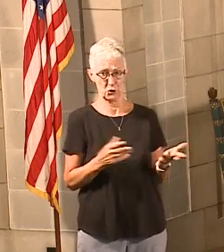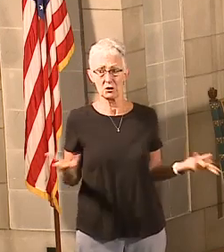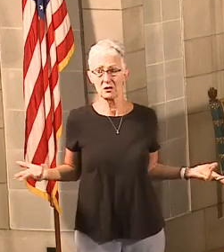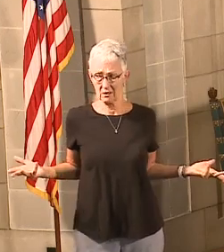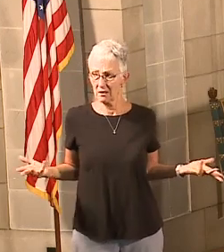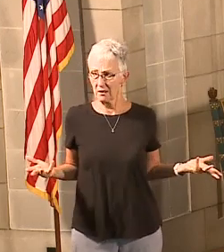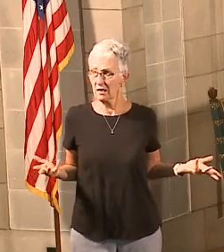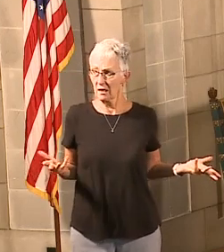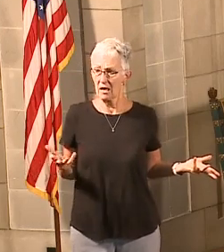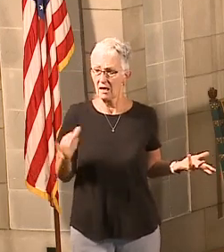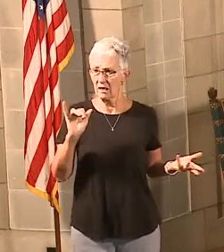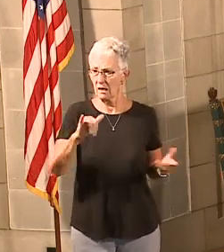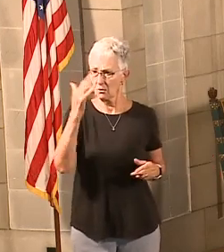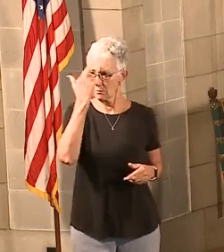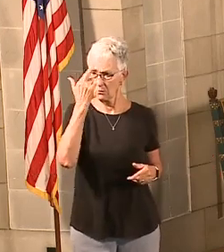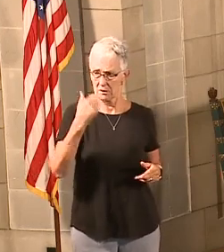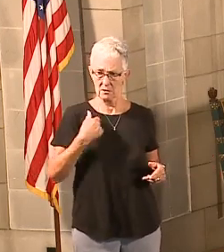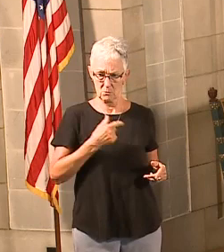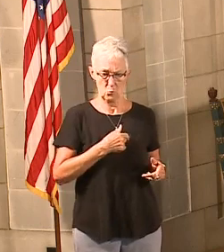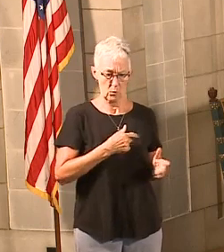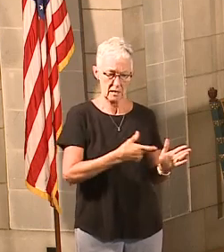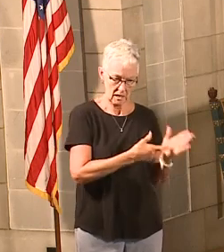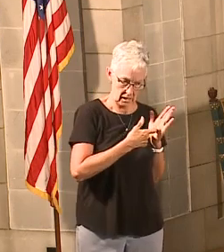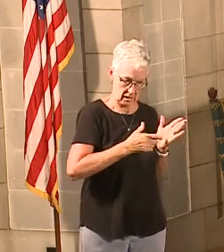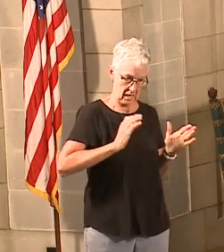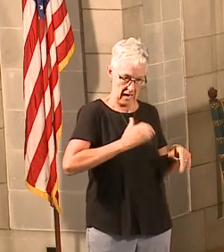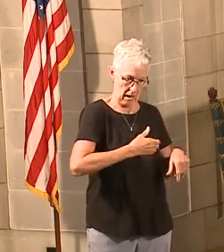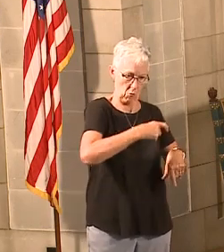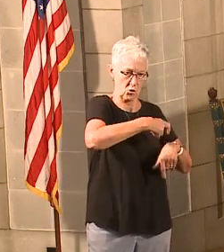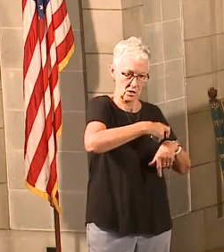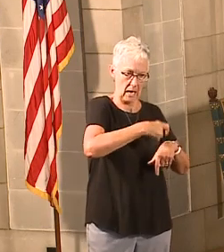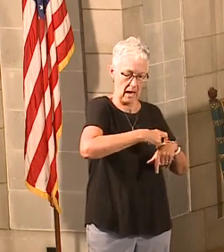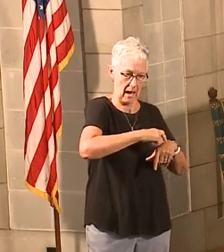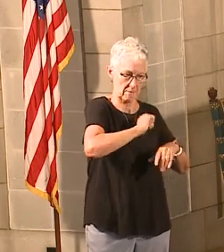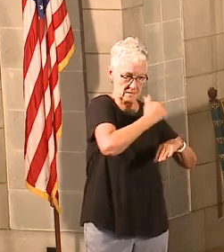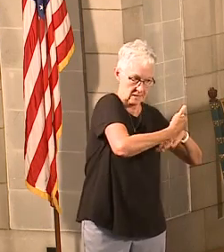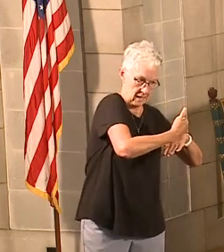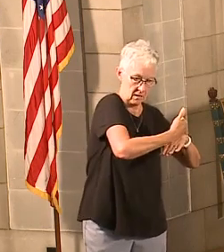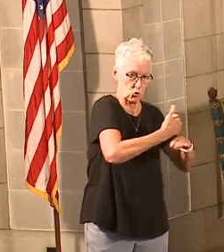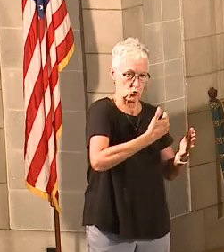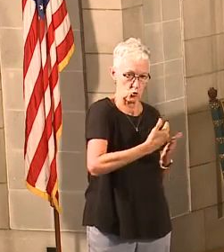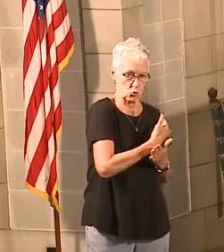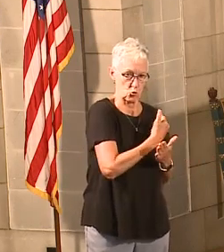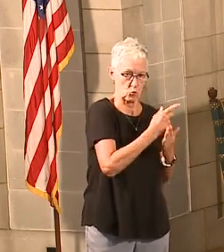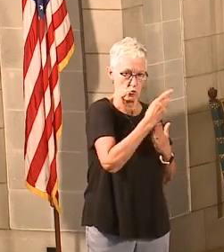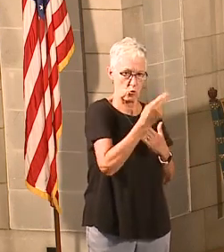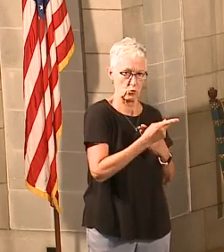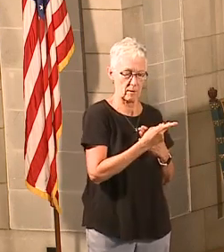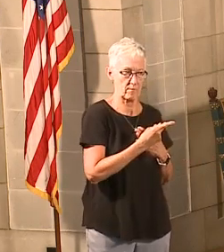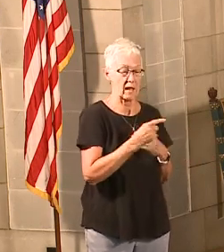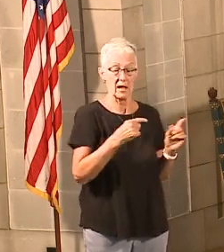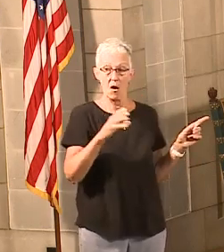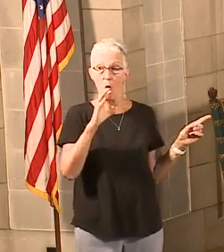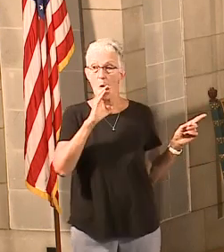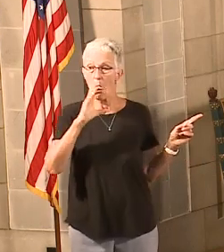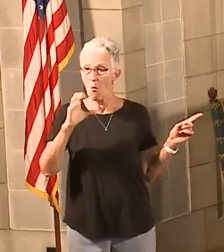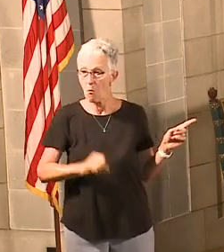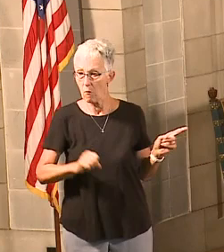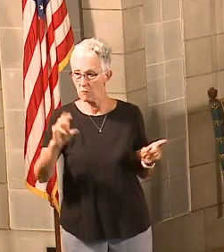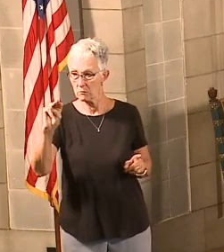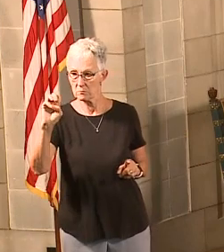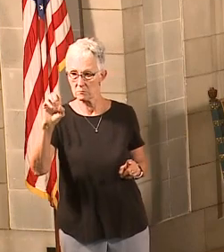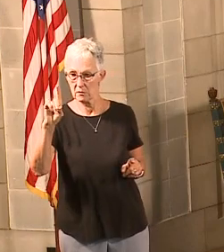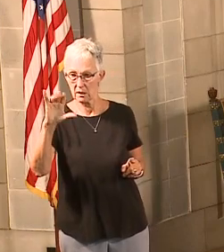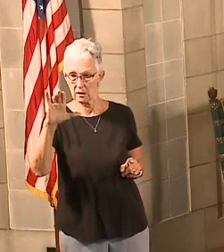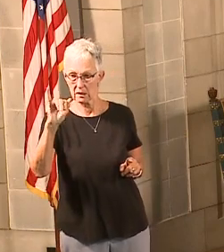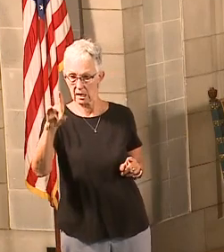sure we do this the right way. So if you think about it, under the old Medicaid system, or the original Medicaid system, I think about